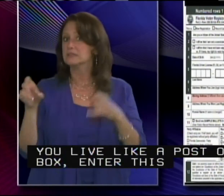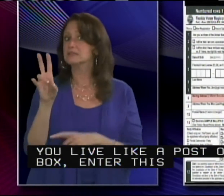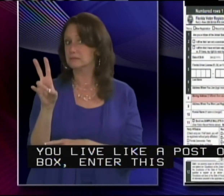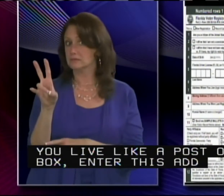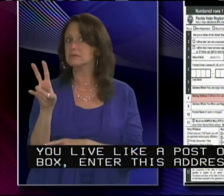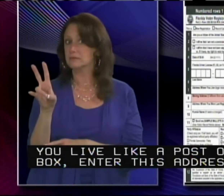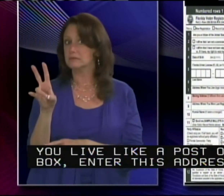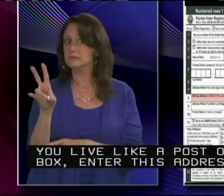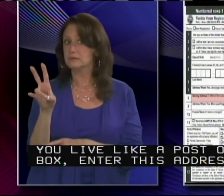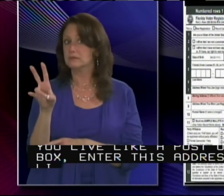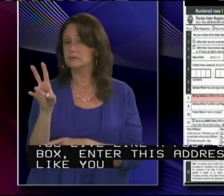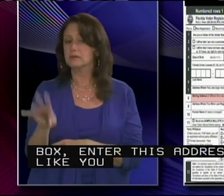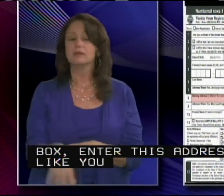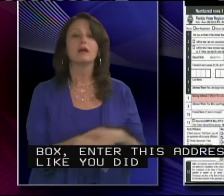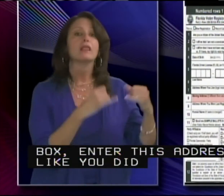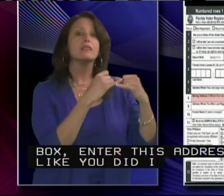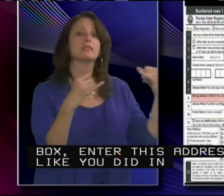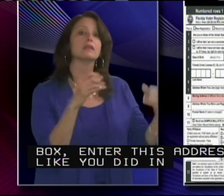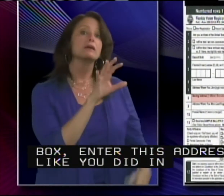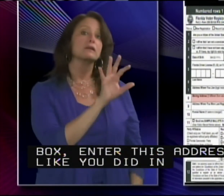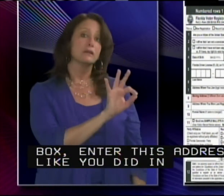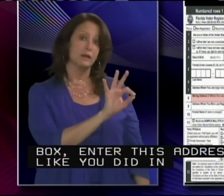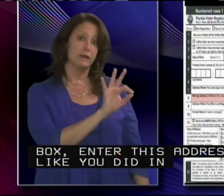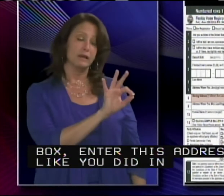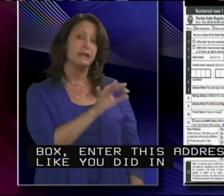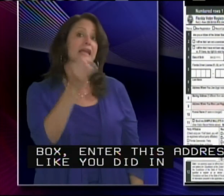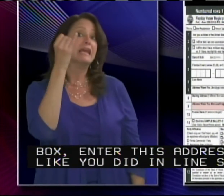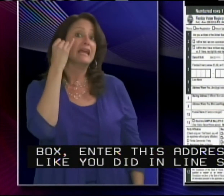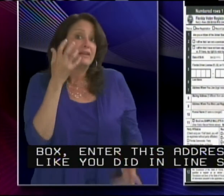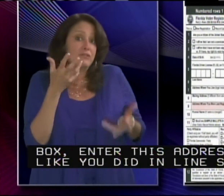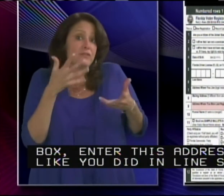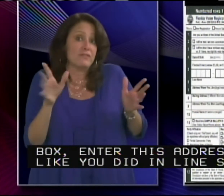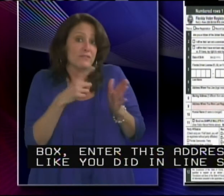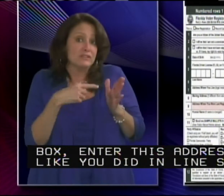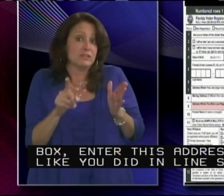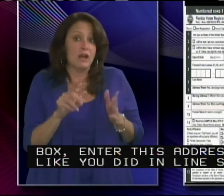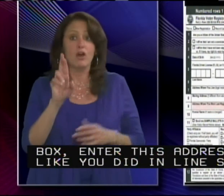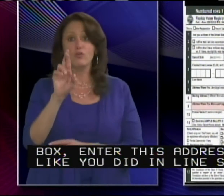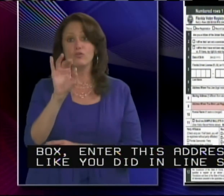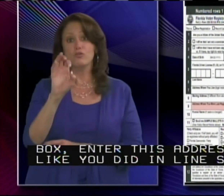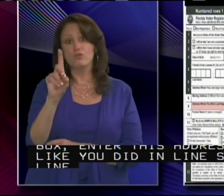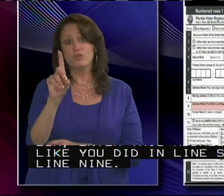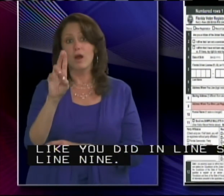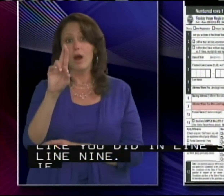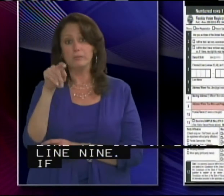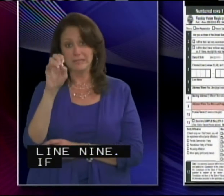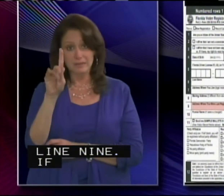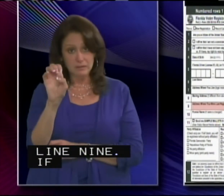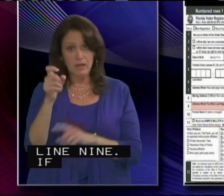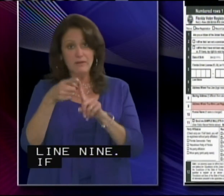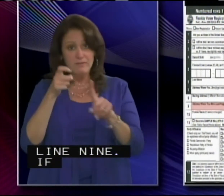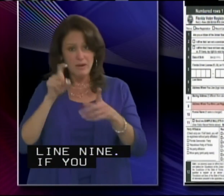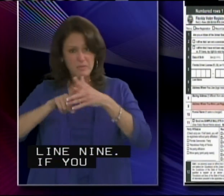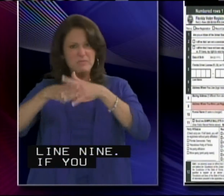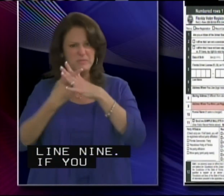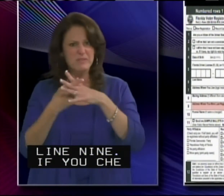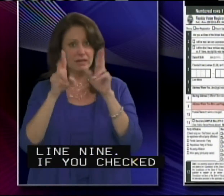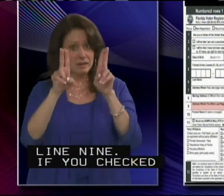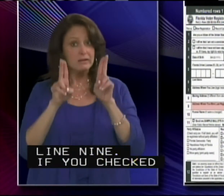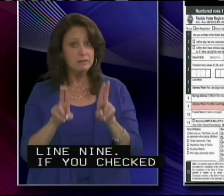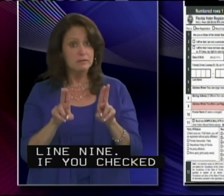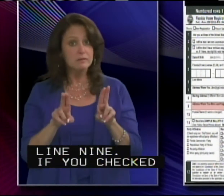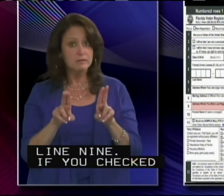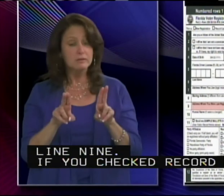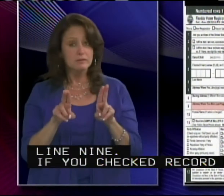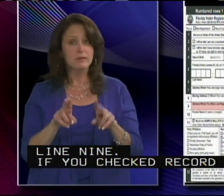in line 7. Line 9. If you checked record update at the